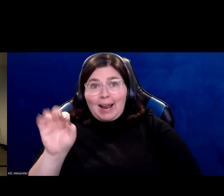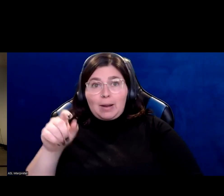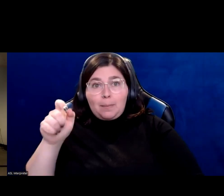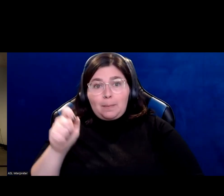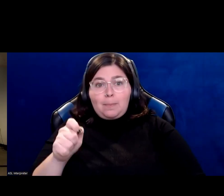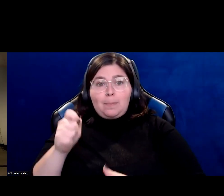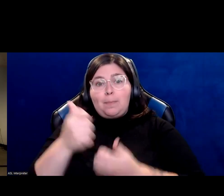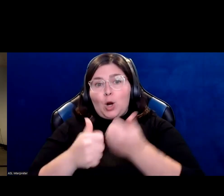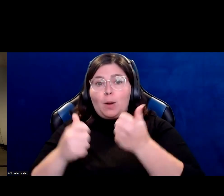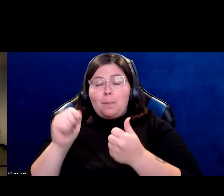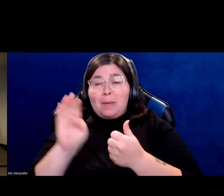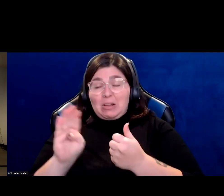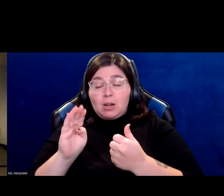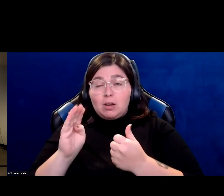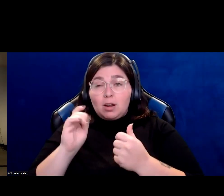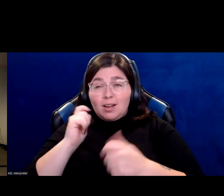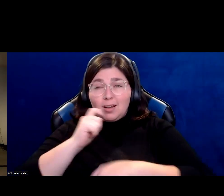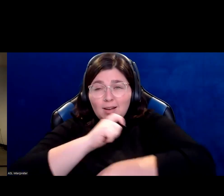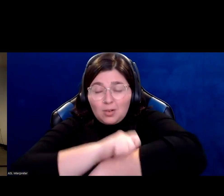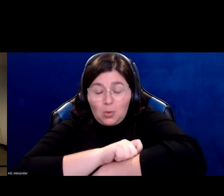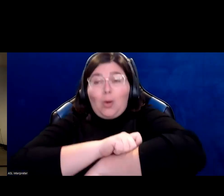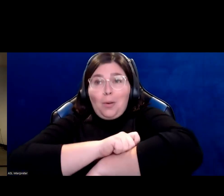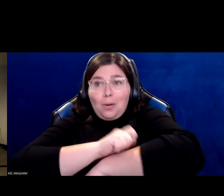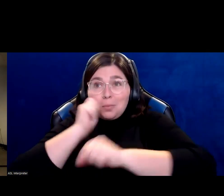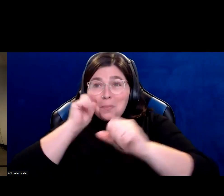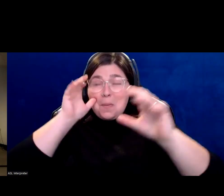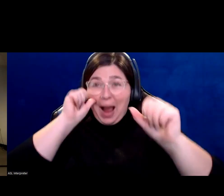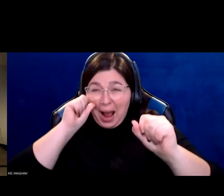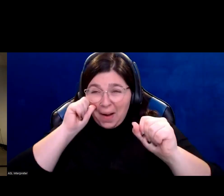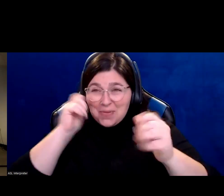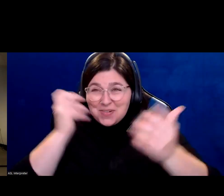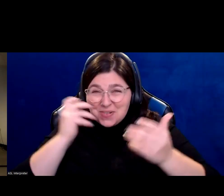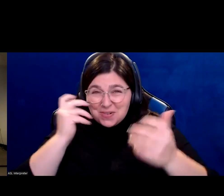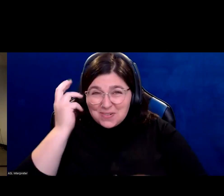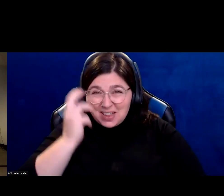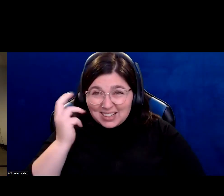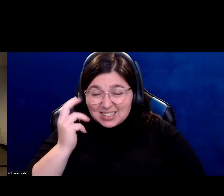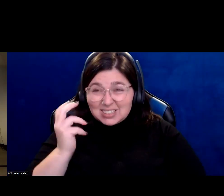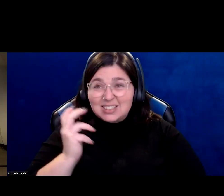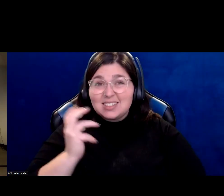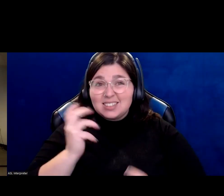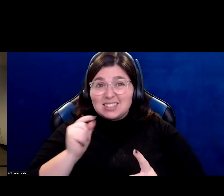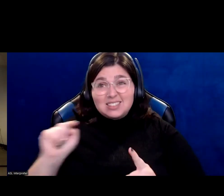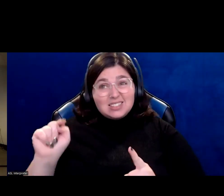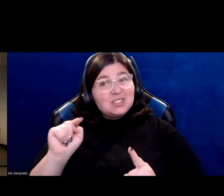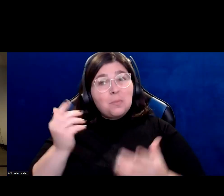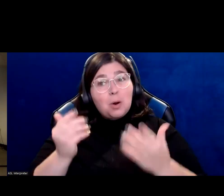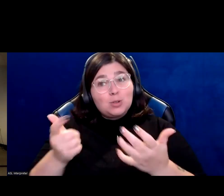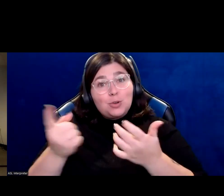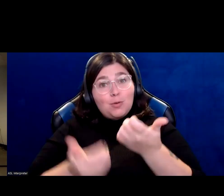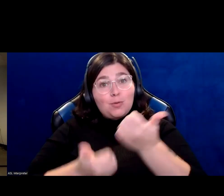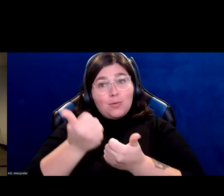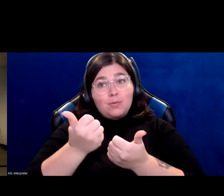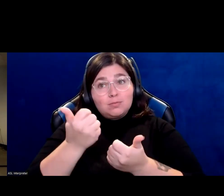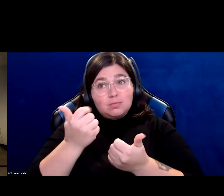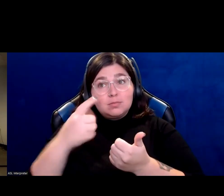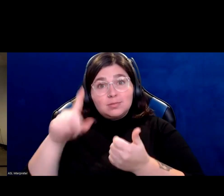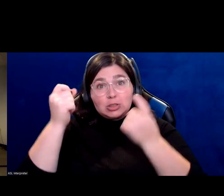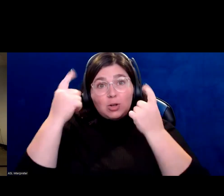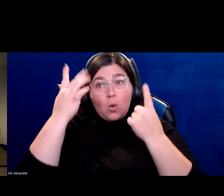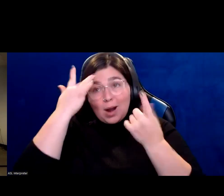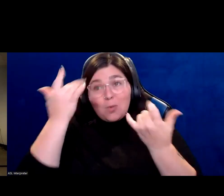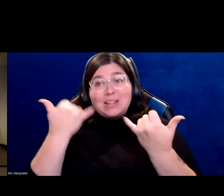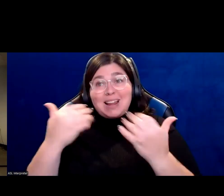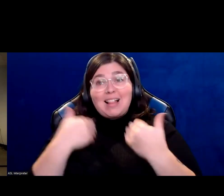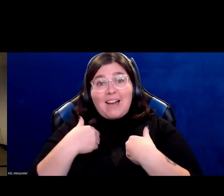myself to come to terms with where that is. And most of you may know, but the reason that is so important is we still